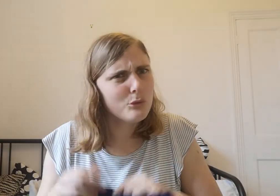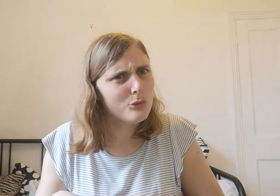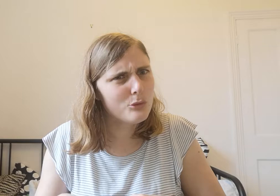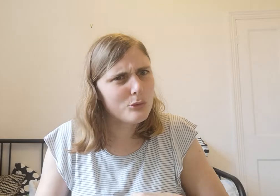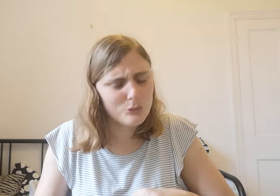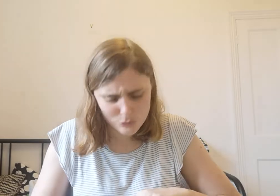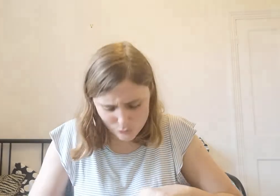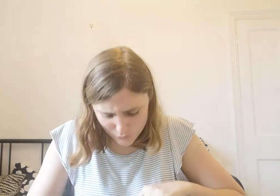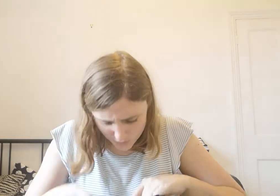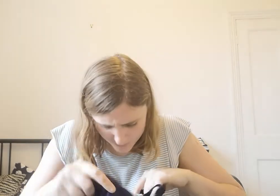Moo.